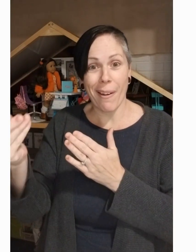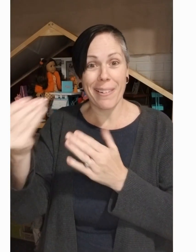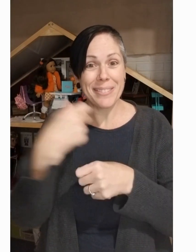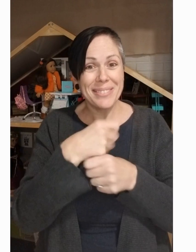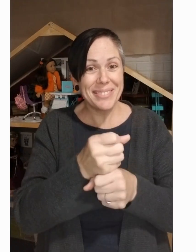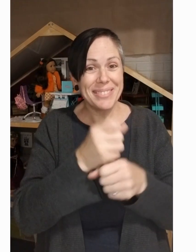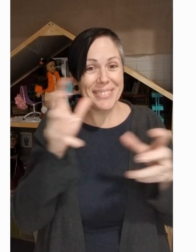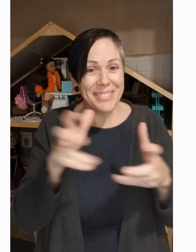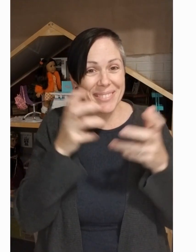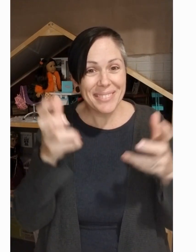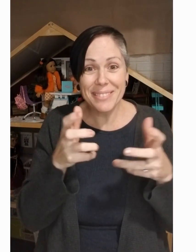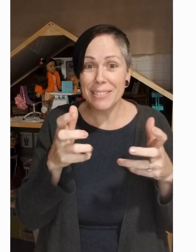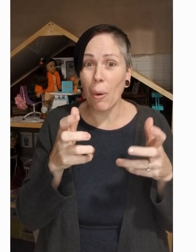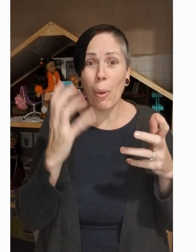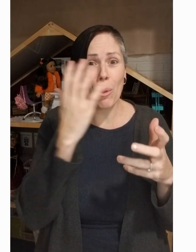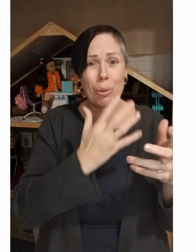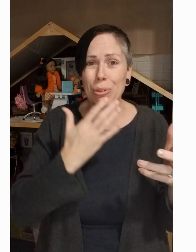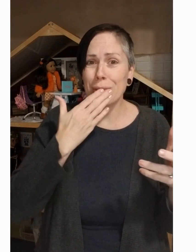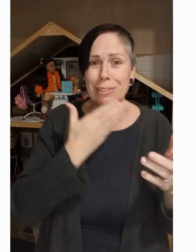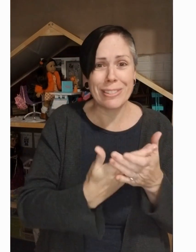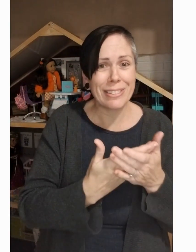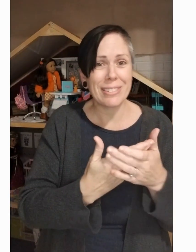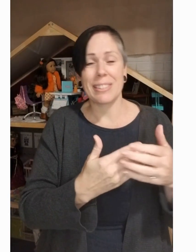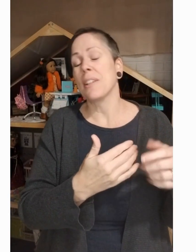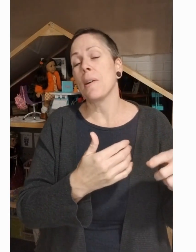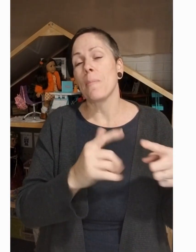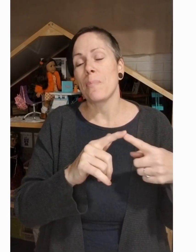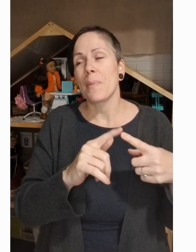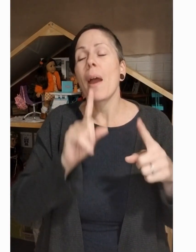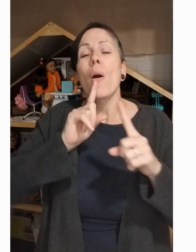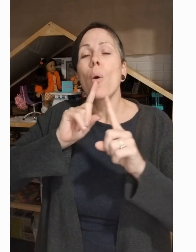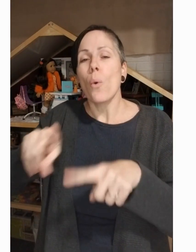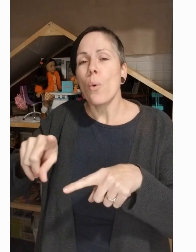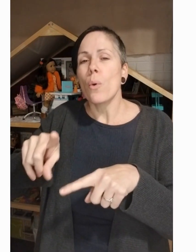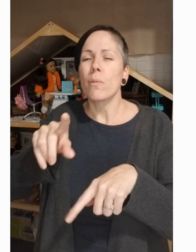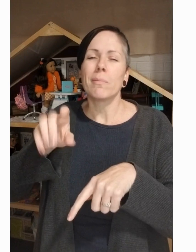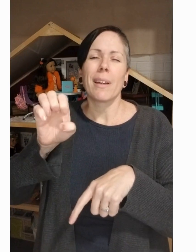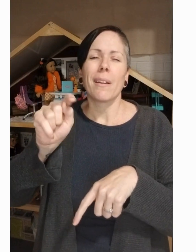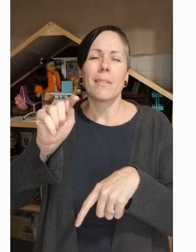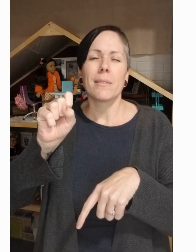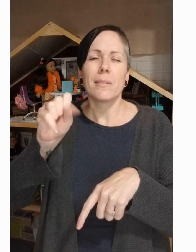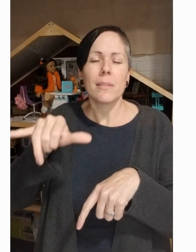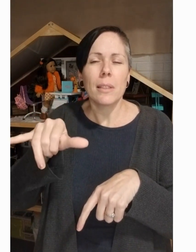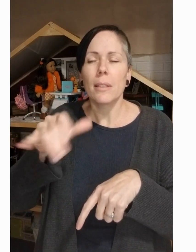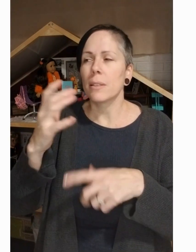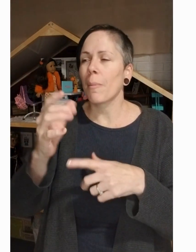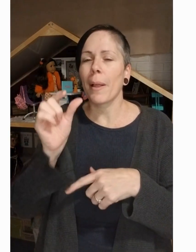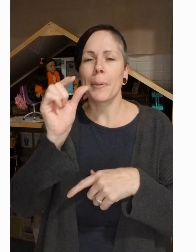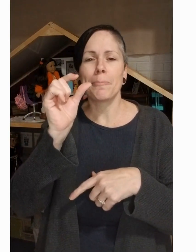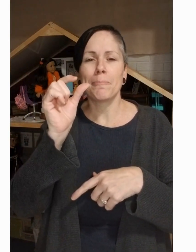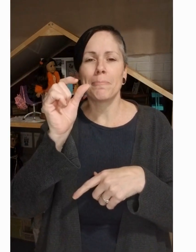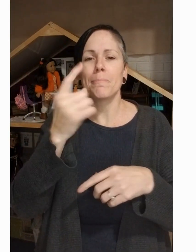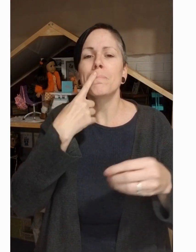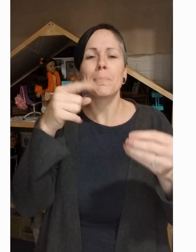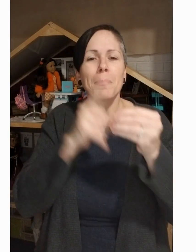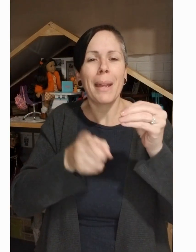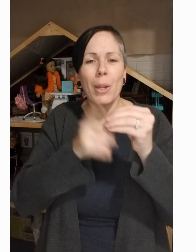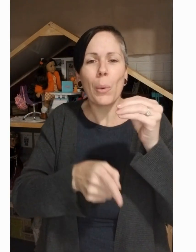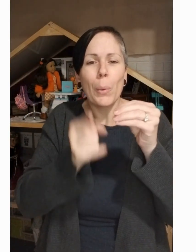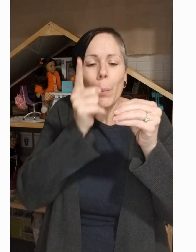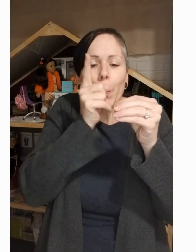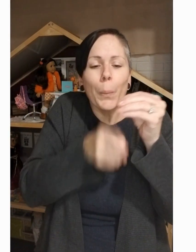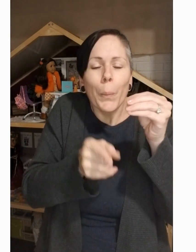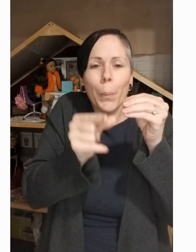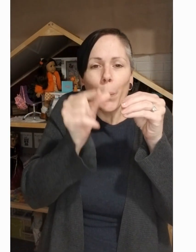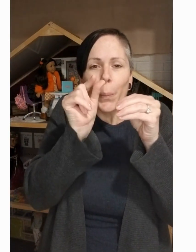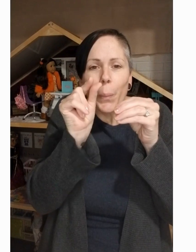super good. And I added some, I ordered from Etsy some little